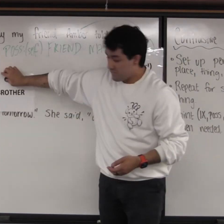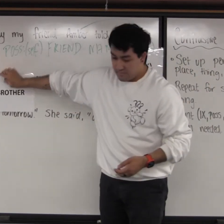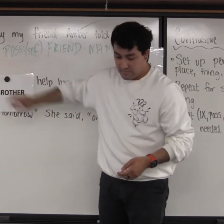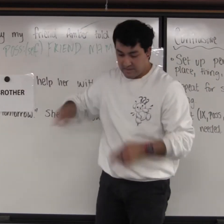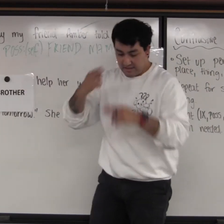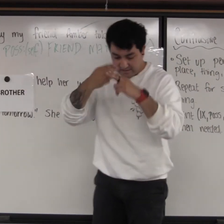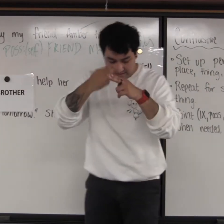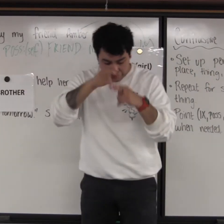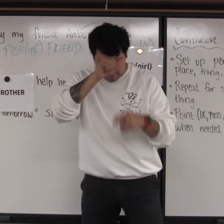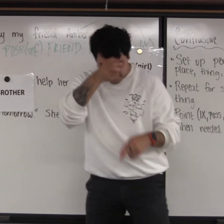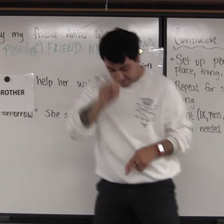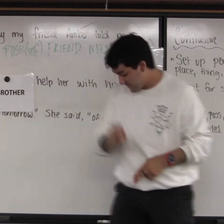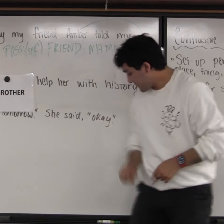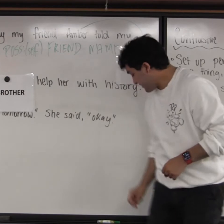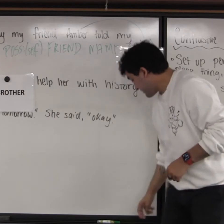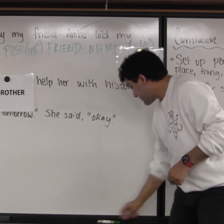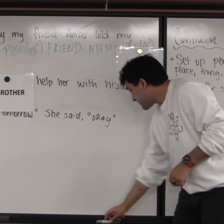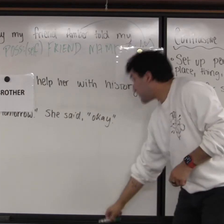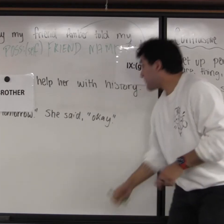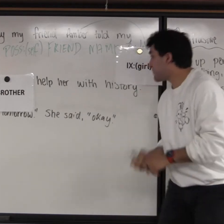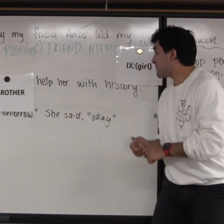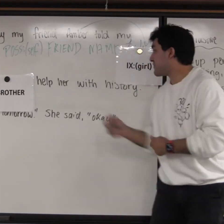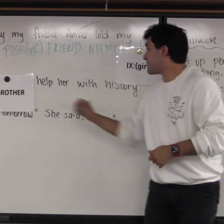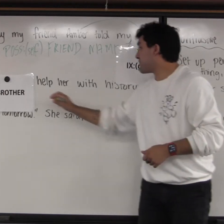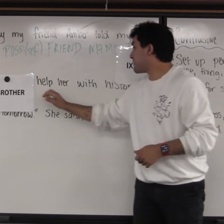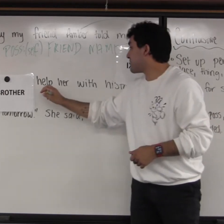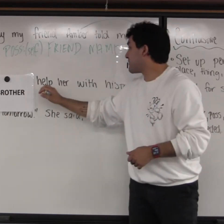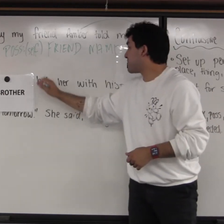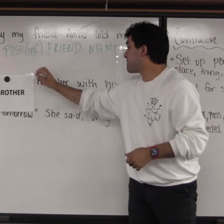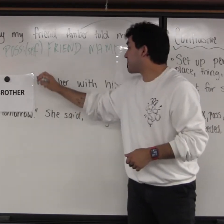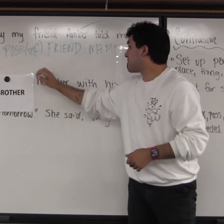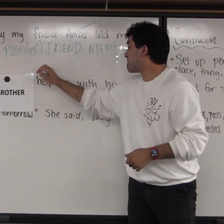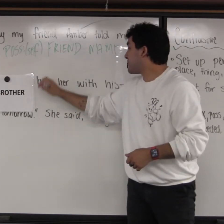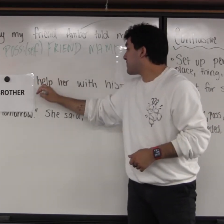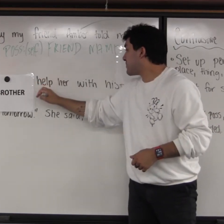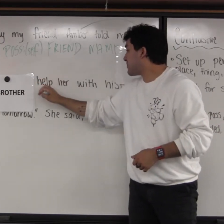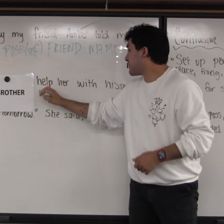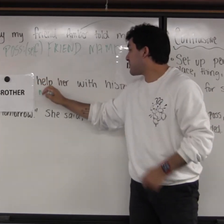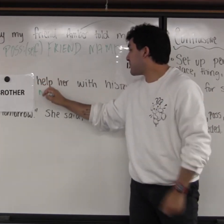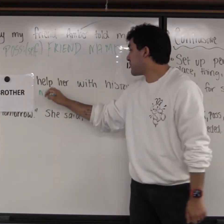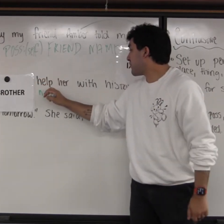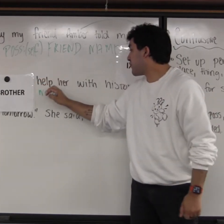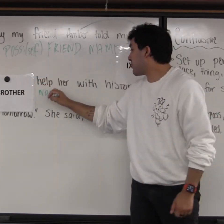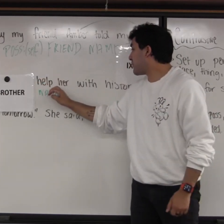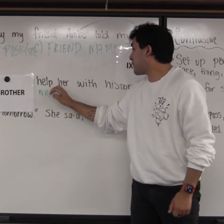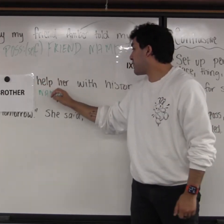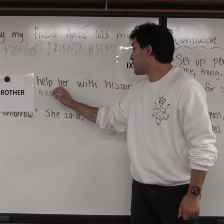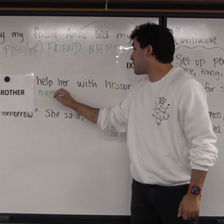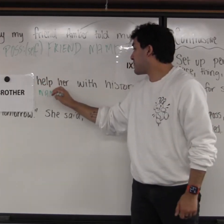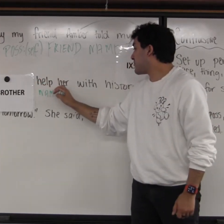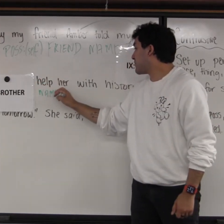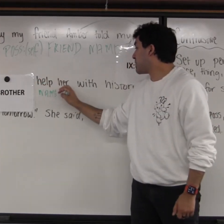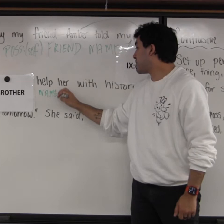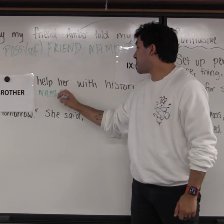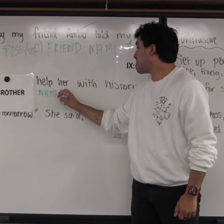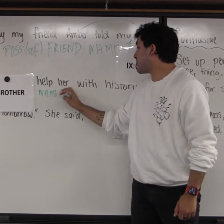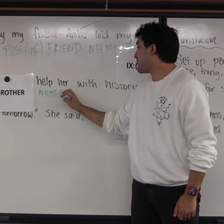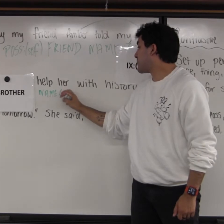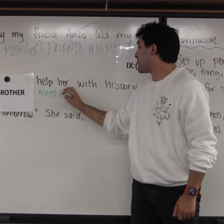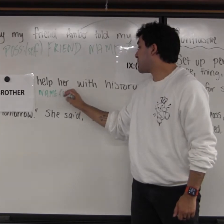Again, bear with me with, I have some signs, I don't have some other signs. So we do have to add name. Again, adding name